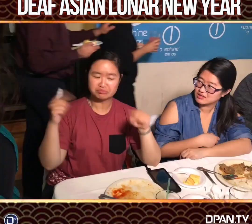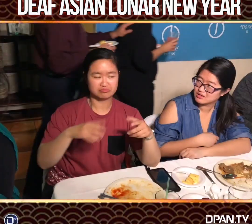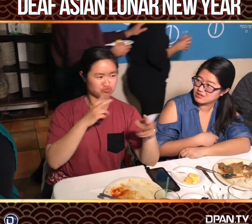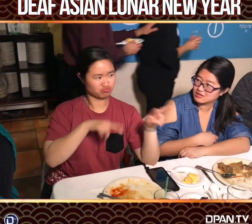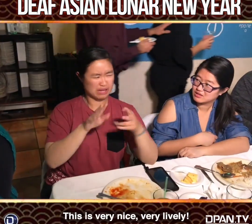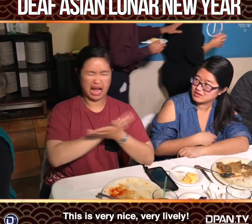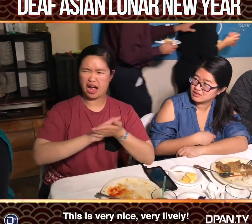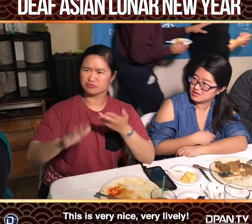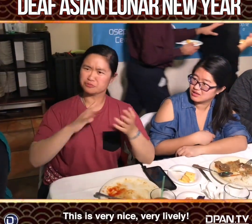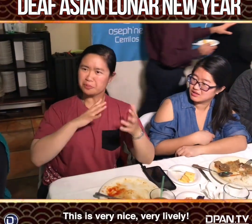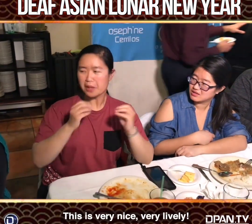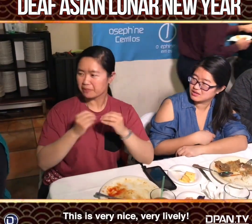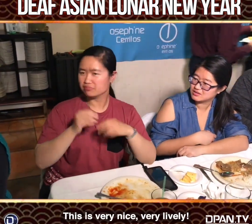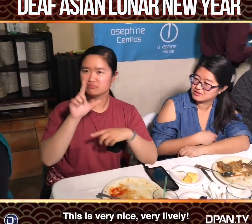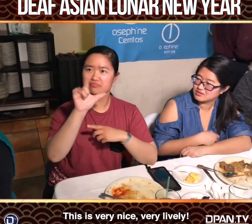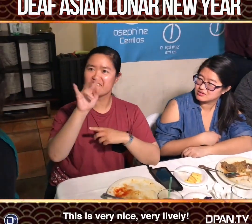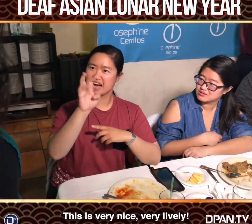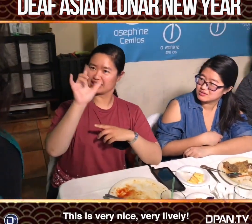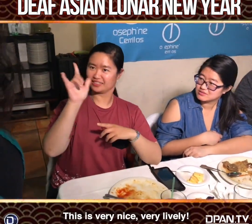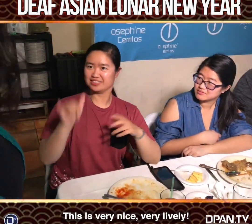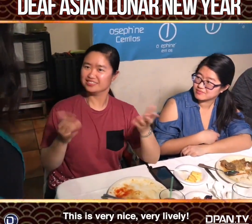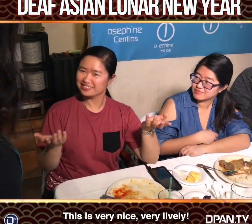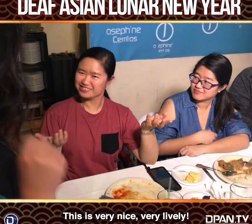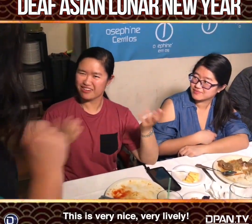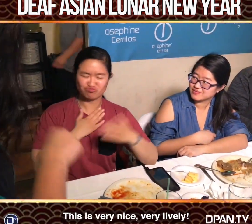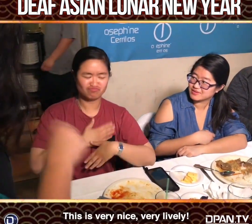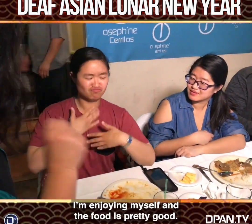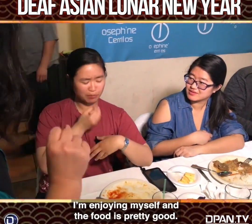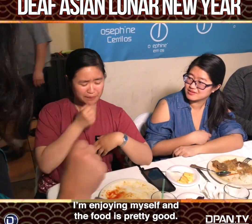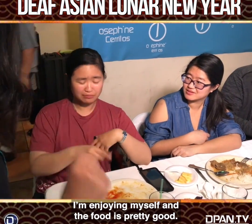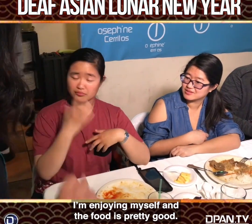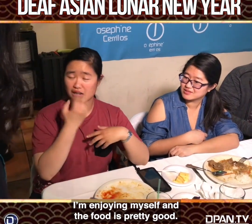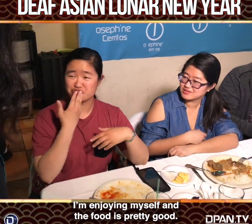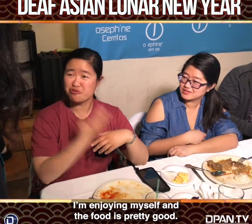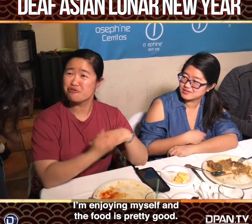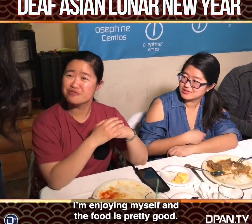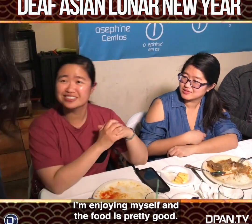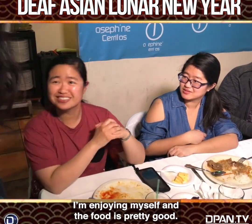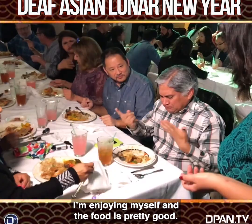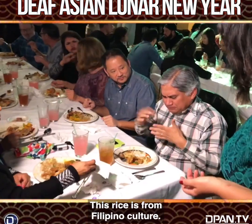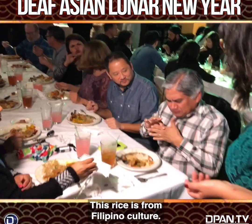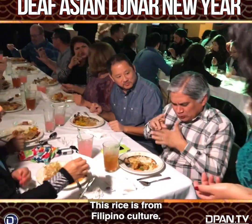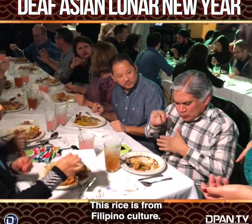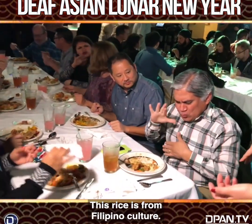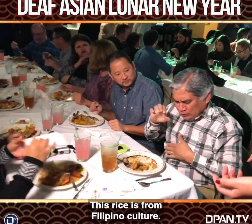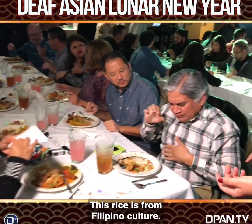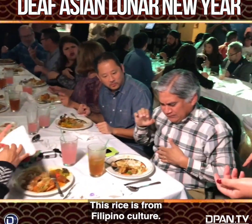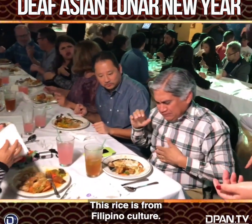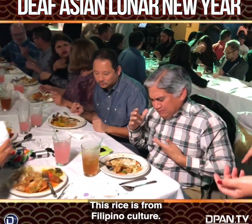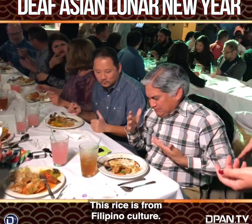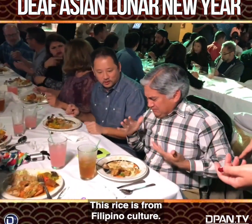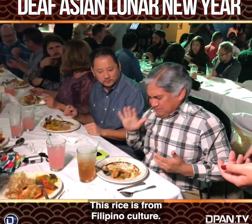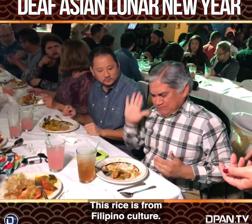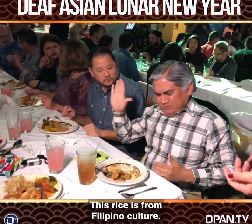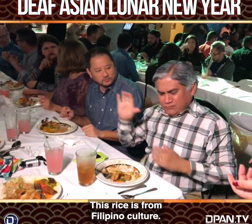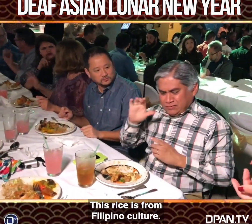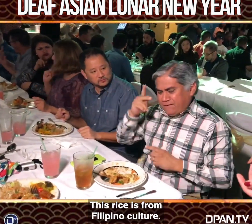This is very nice, very lively. I'm enjoying myself, and the food is pretty good. This rice is from Filipino culture.